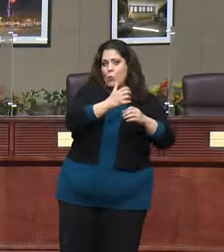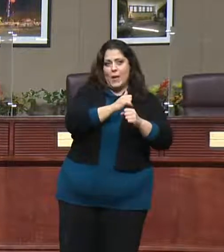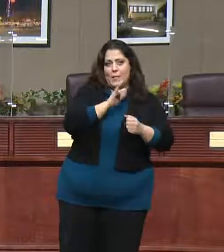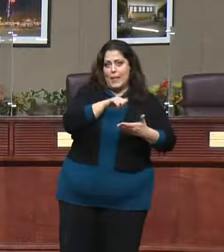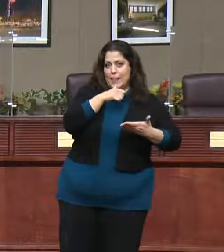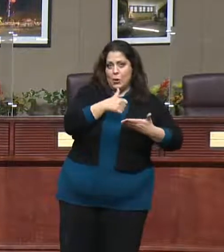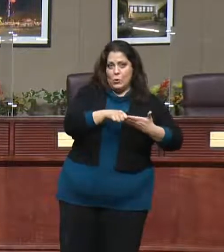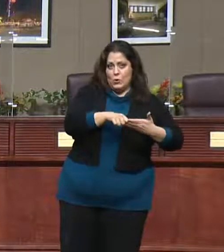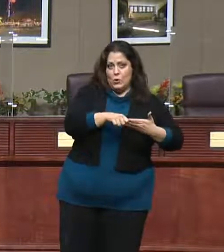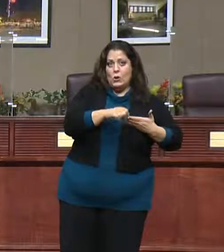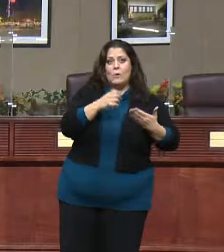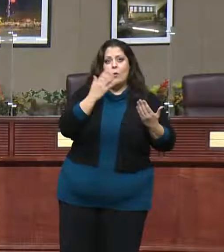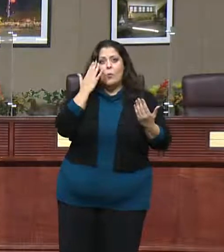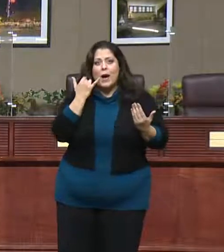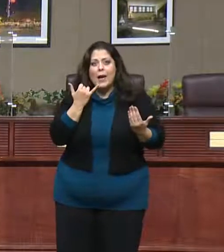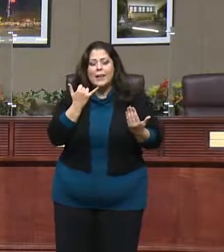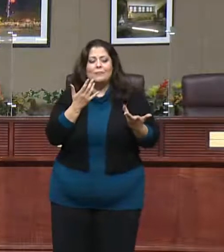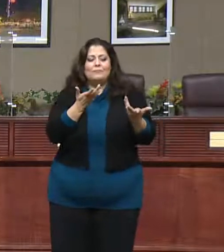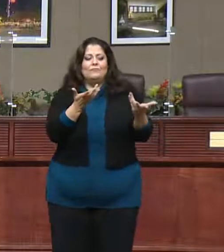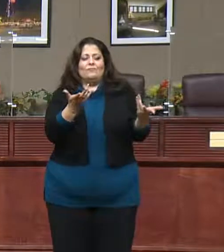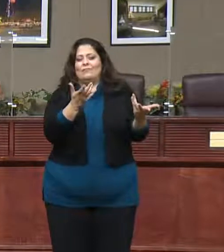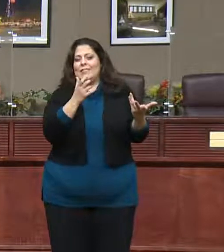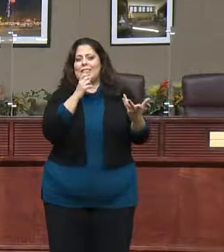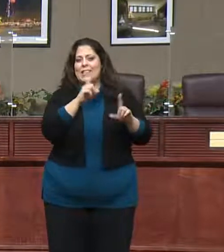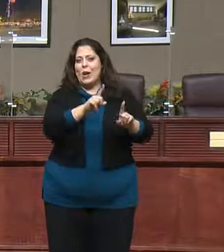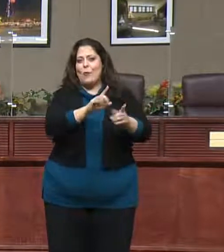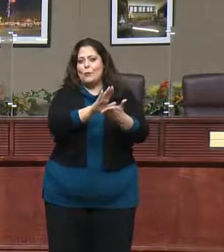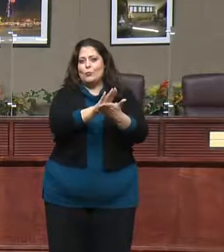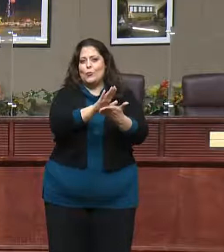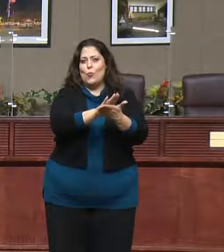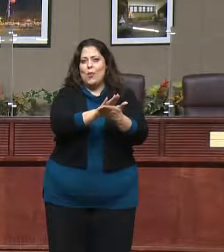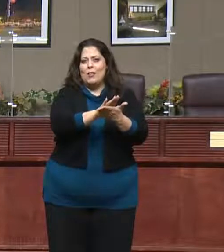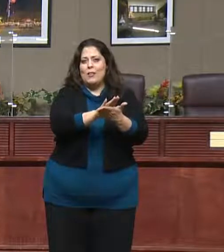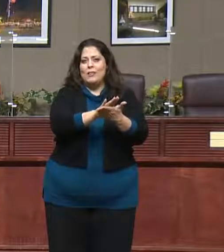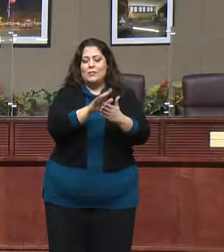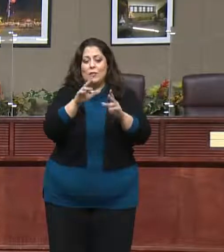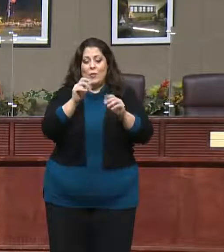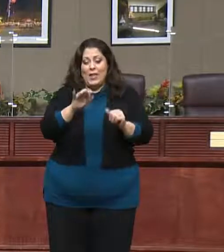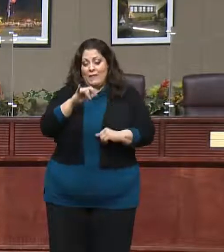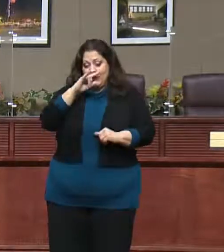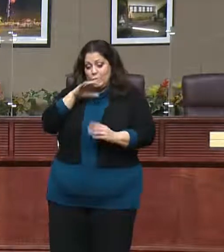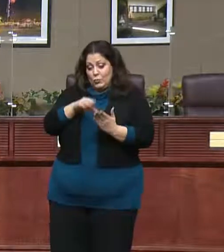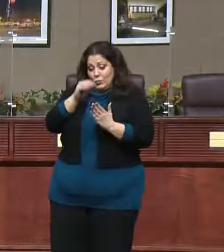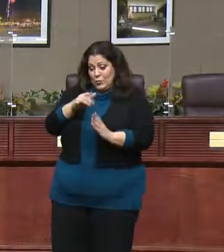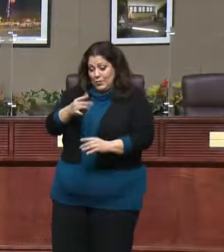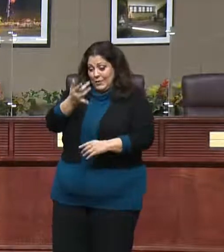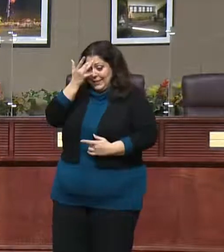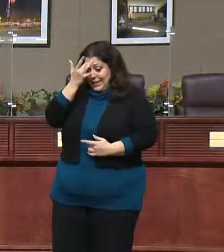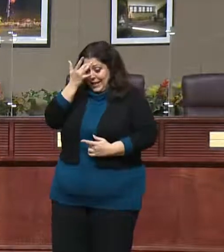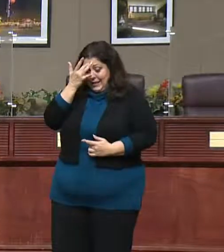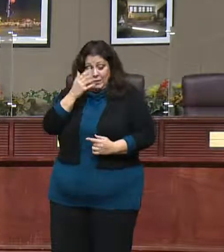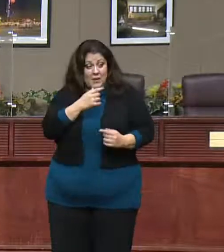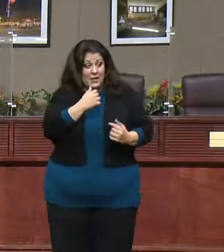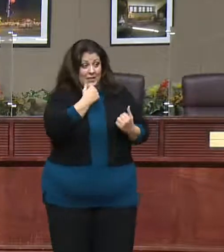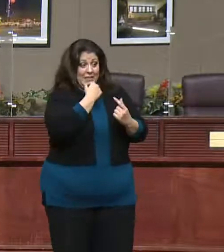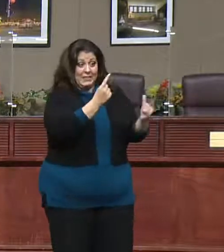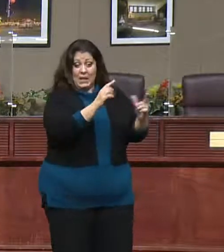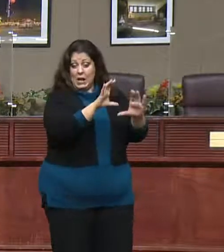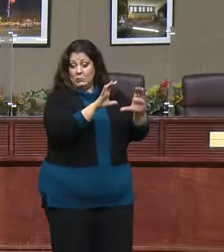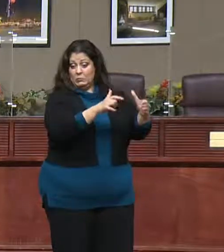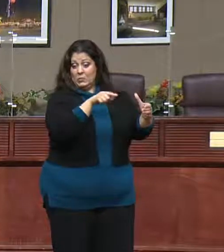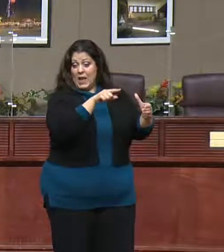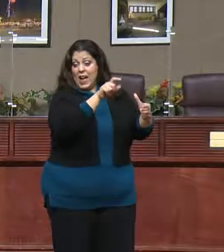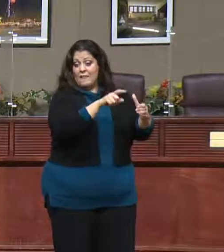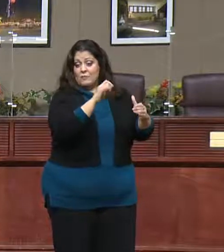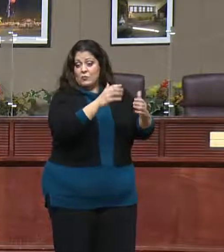don't have to quarantine classmates. And that was the objective every time that we found a positive individual on each